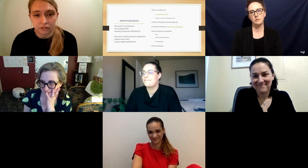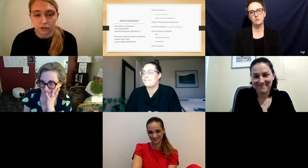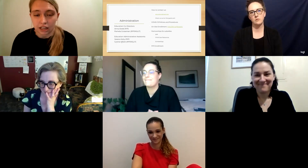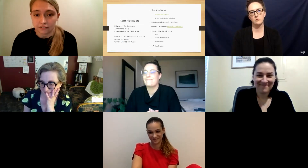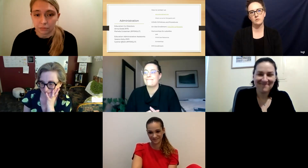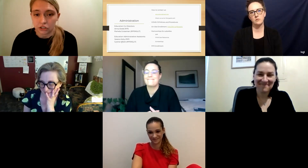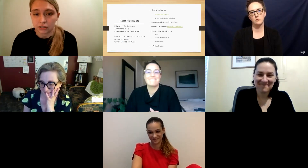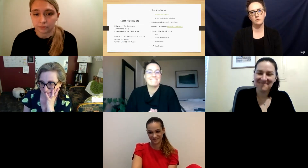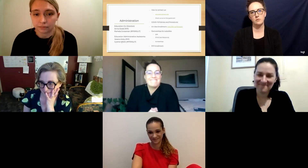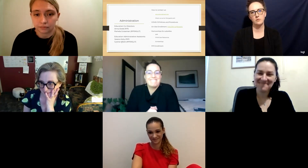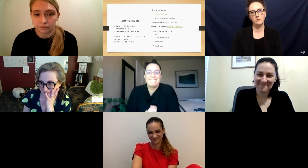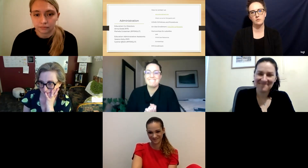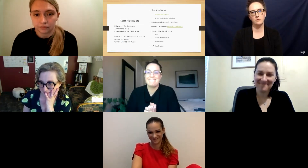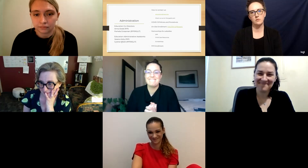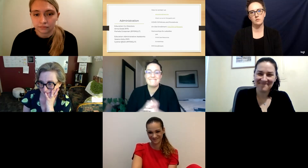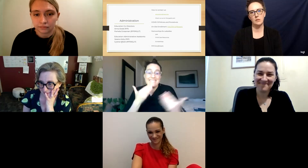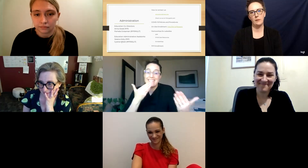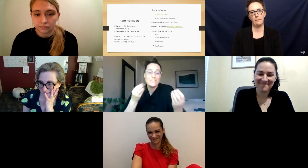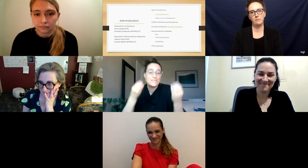willing to give you that information.